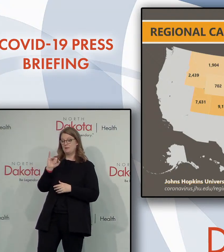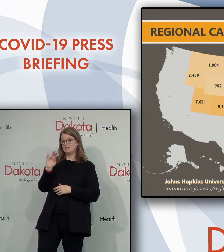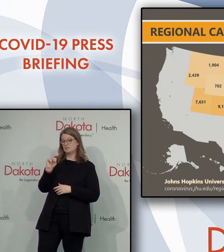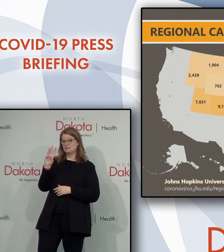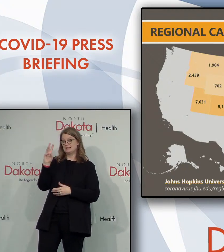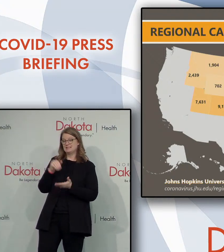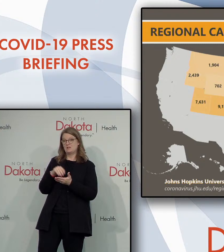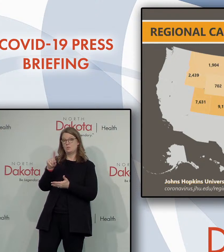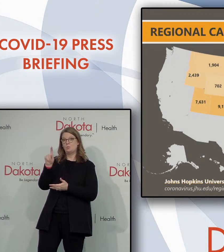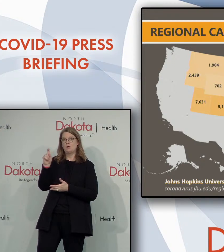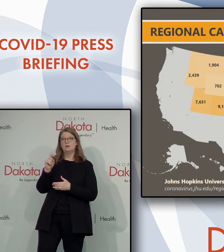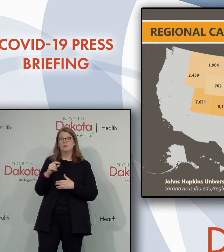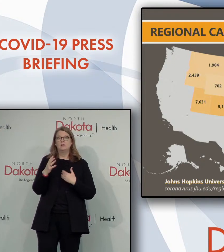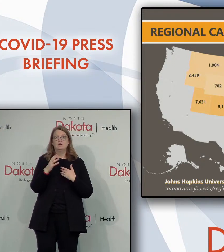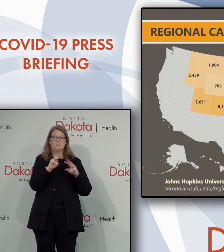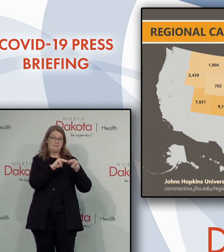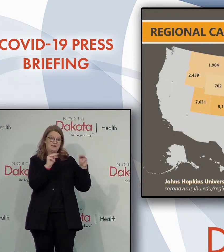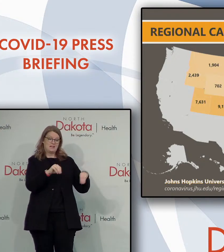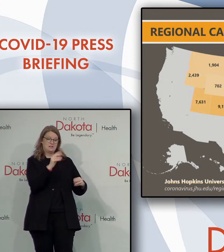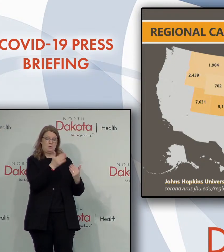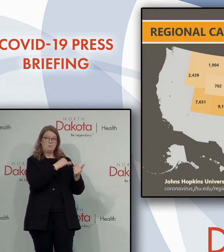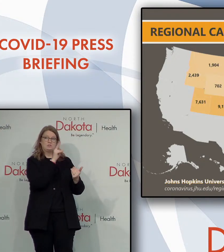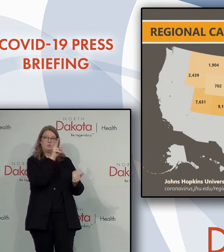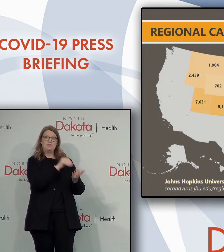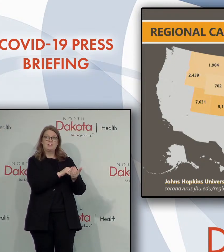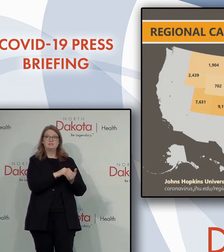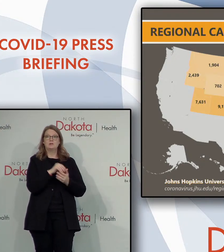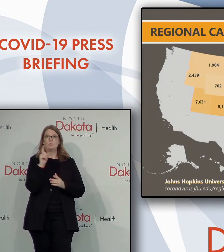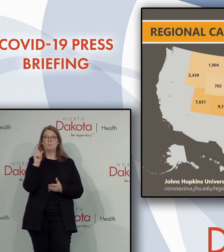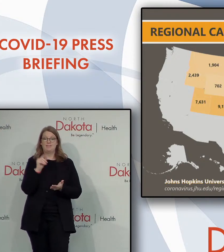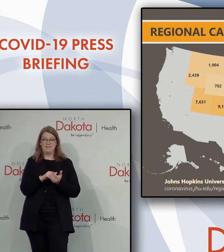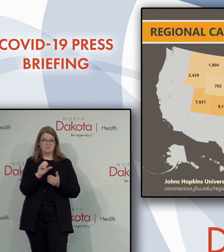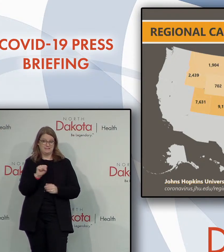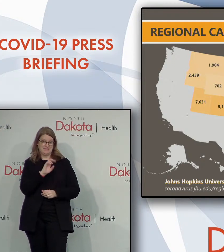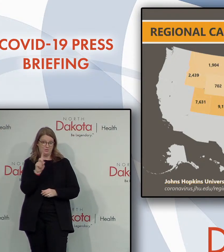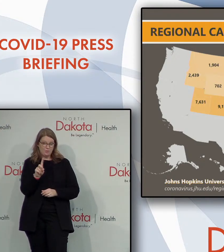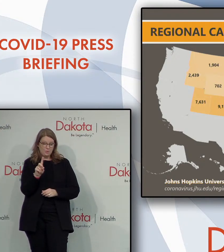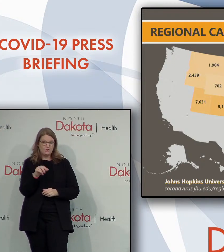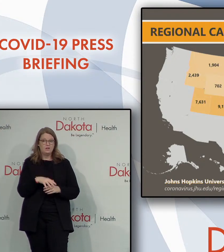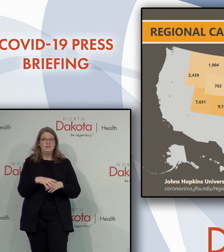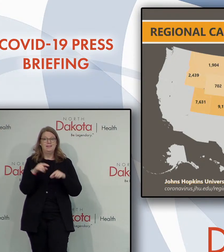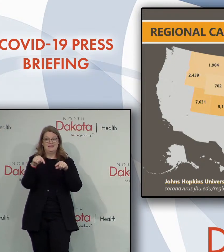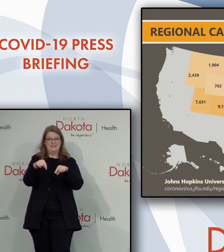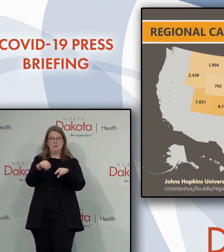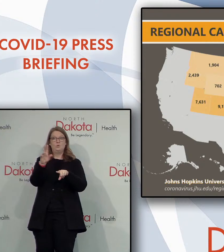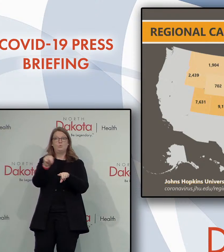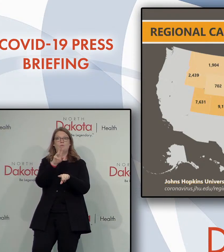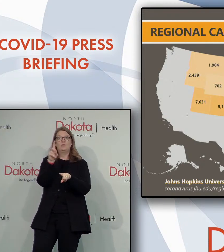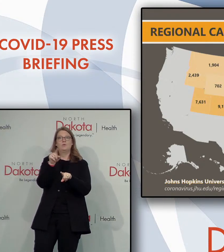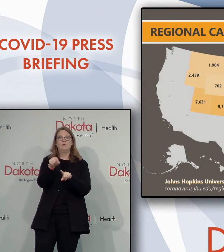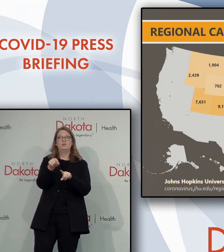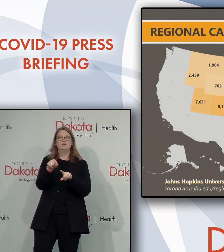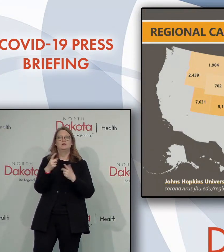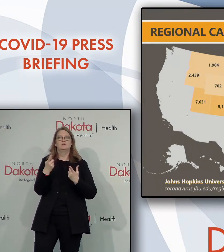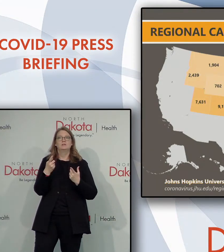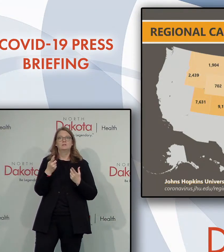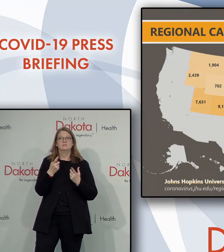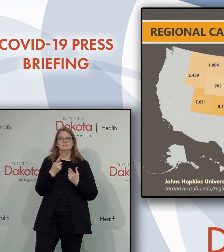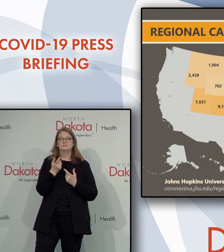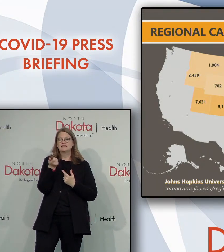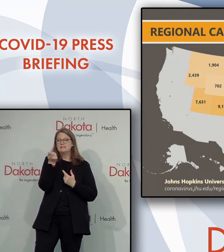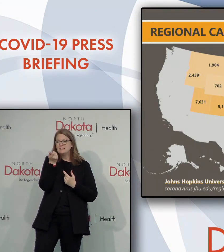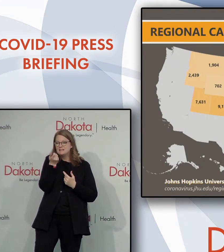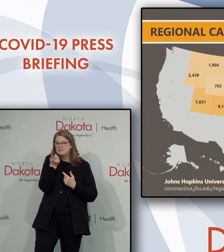Minnesota, nearly 2,000 in Montana, about 1,000 in South Dakota, and North Dakota leading the way with